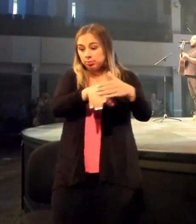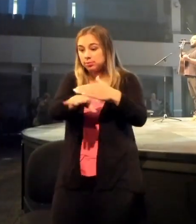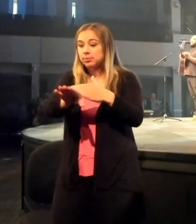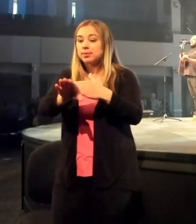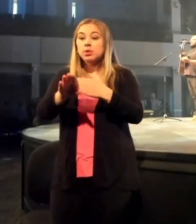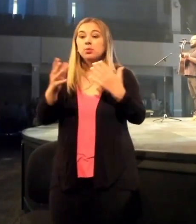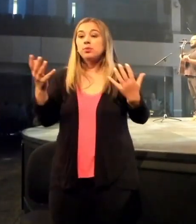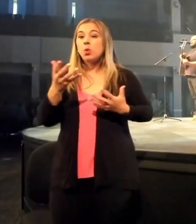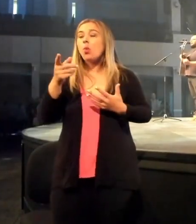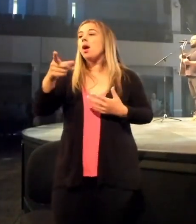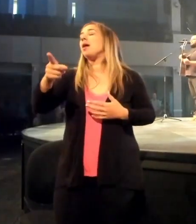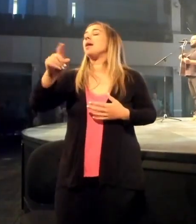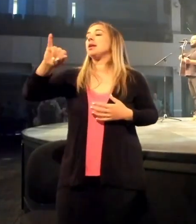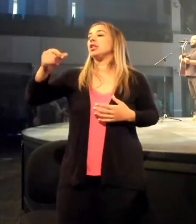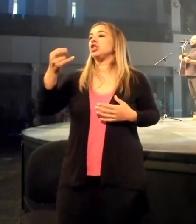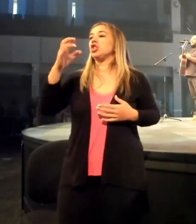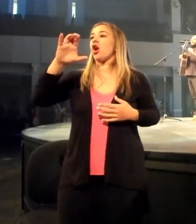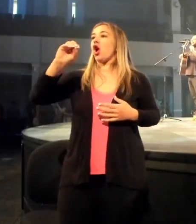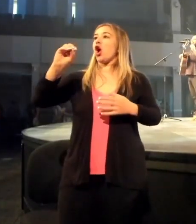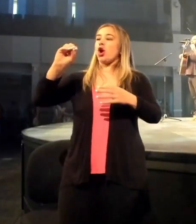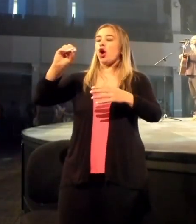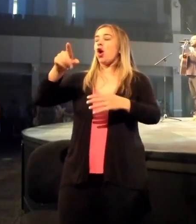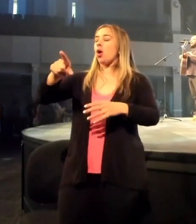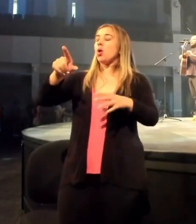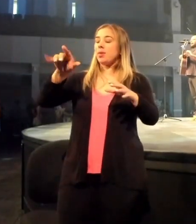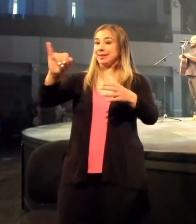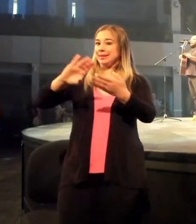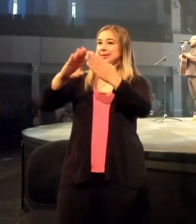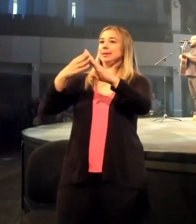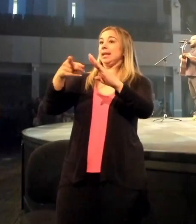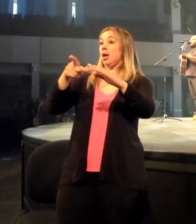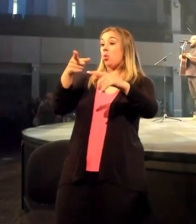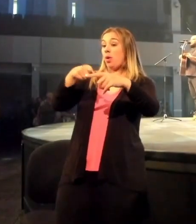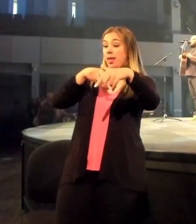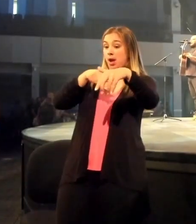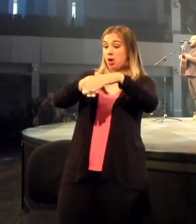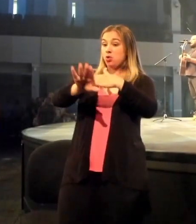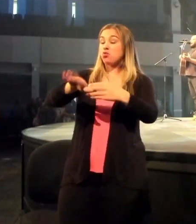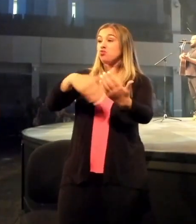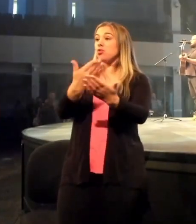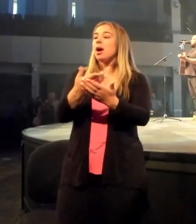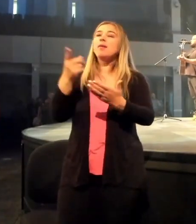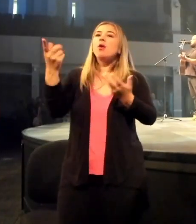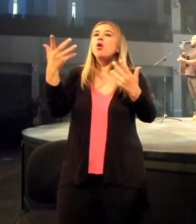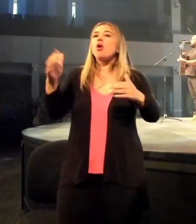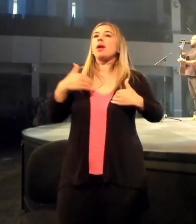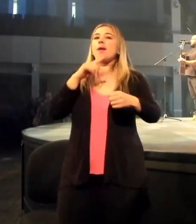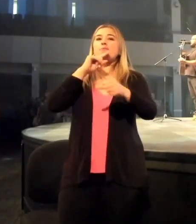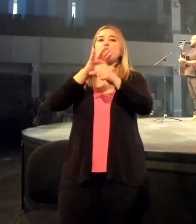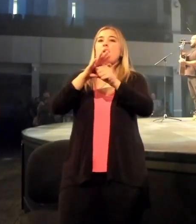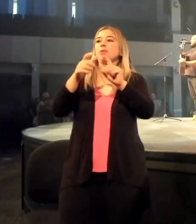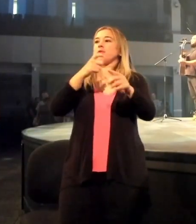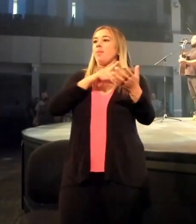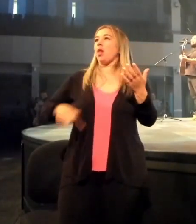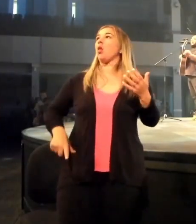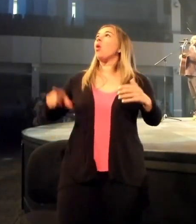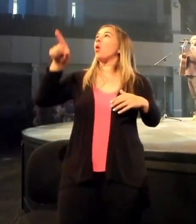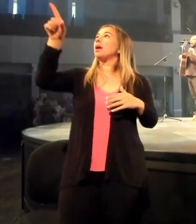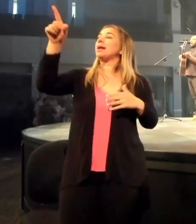was the fortified city of Jericho. And when they arrived, they already had a promise from the Lord that said,